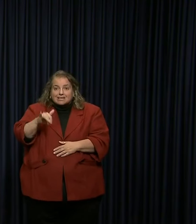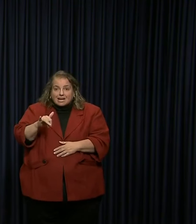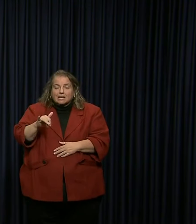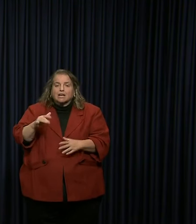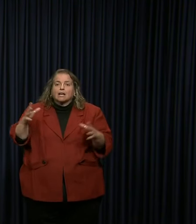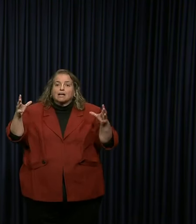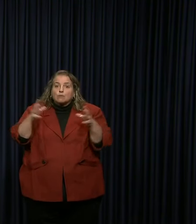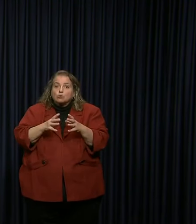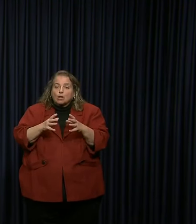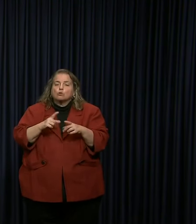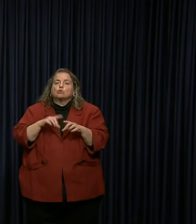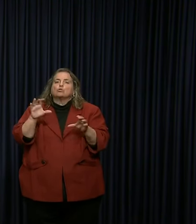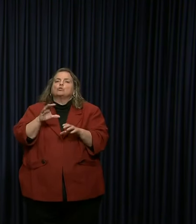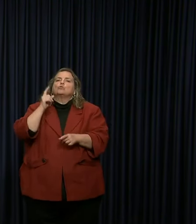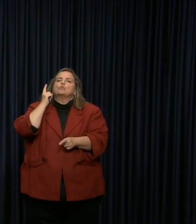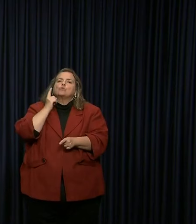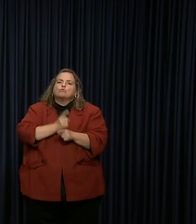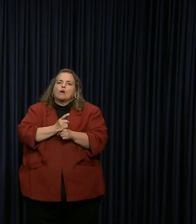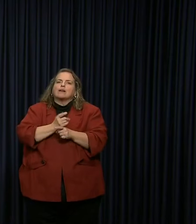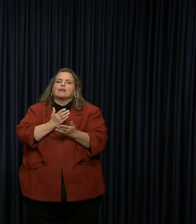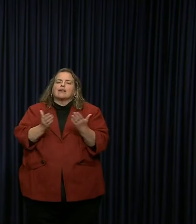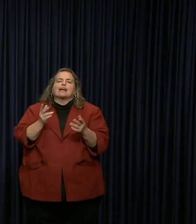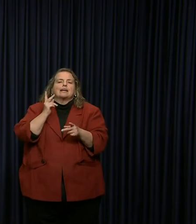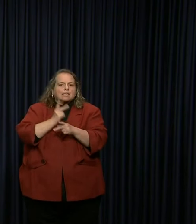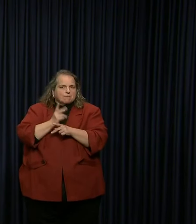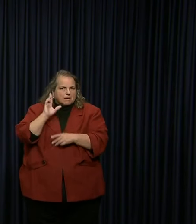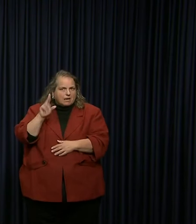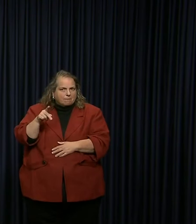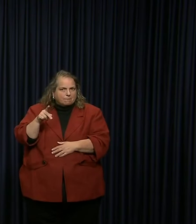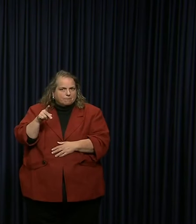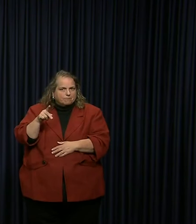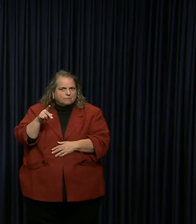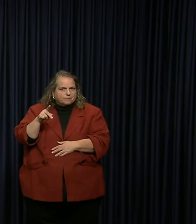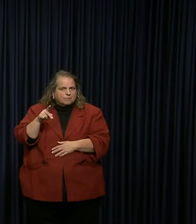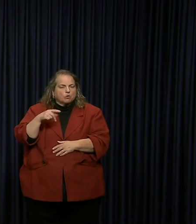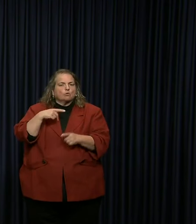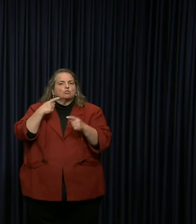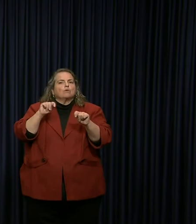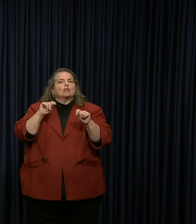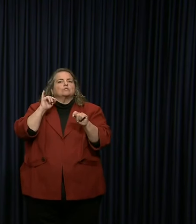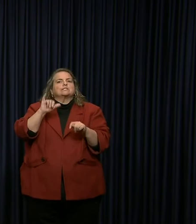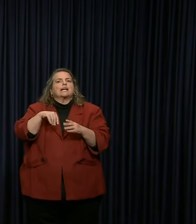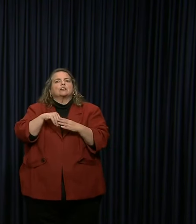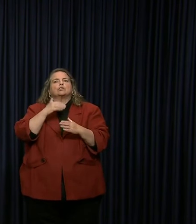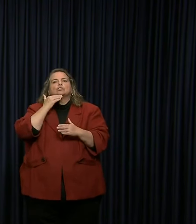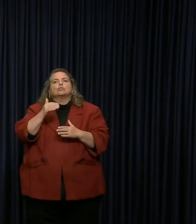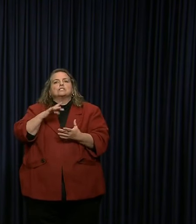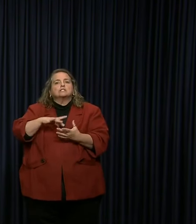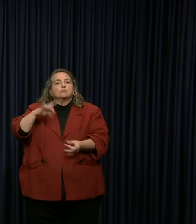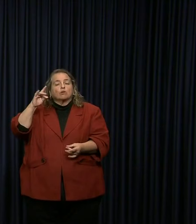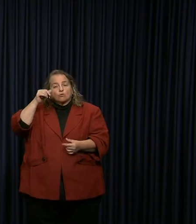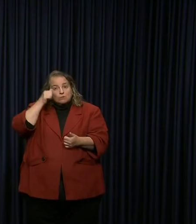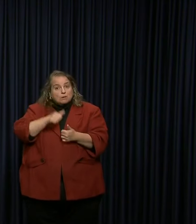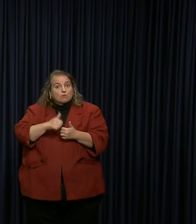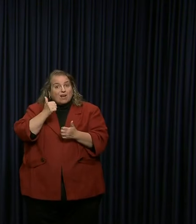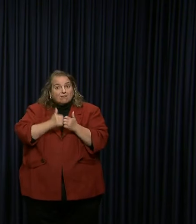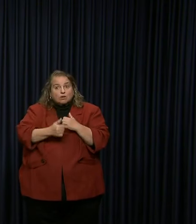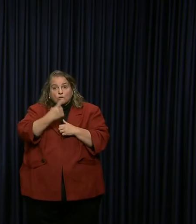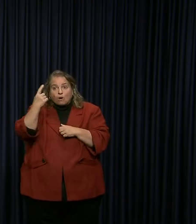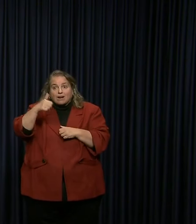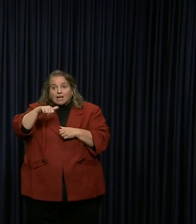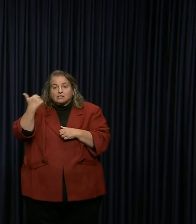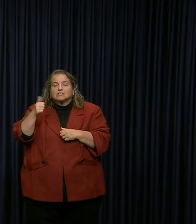together to do the right thing. Let's keep it up. Let's try to stay in good spirits. Let's remember everybody else is